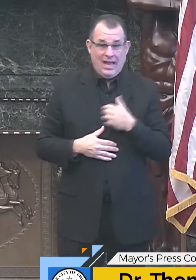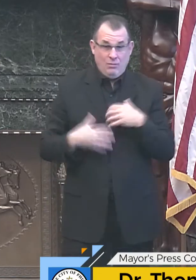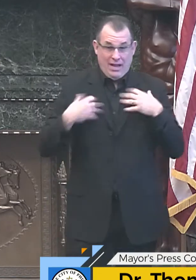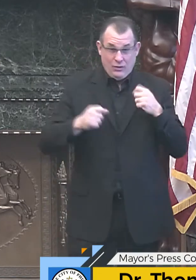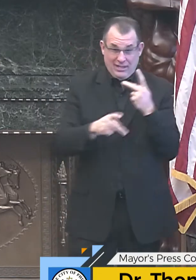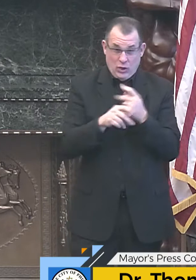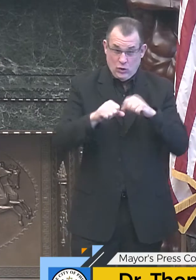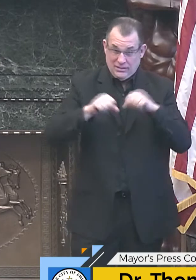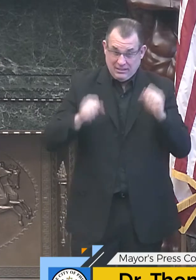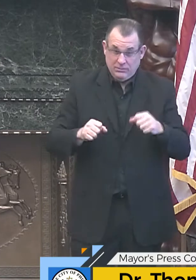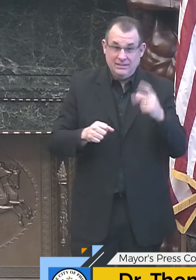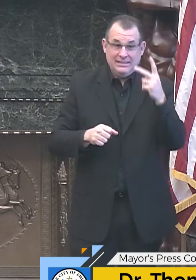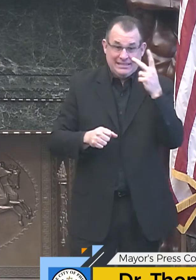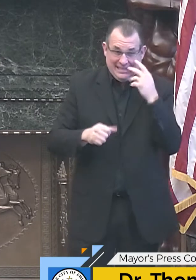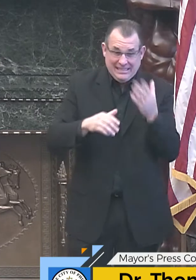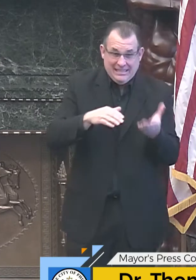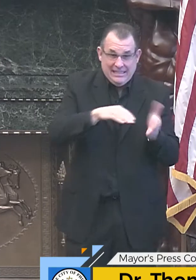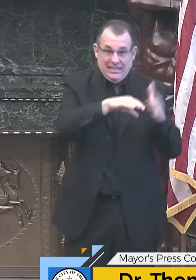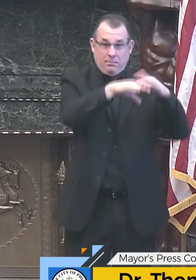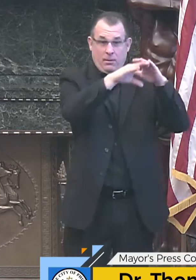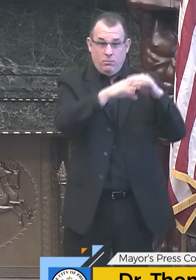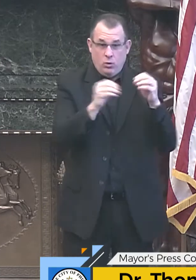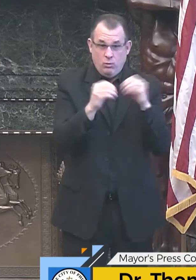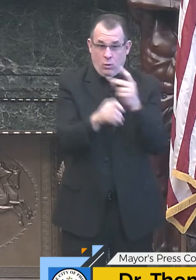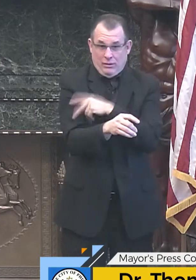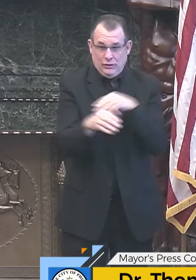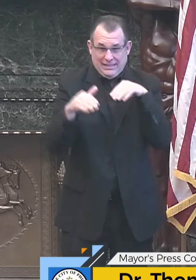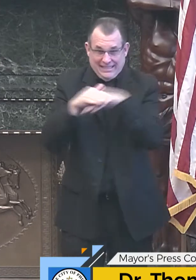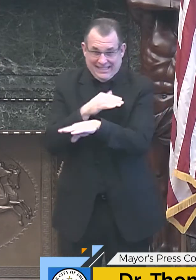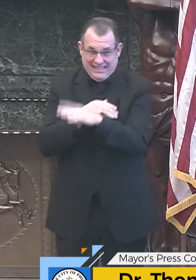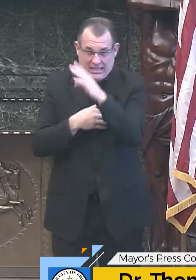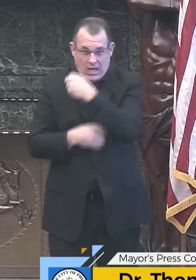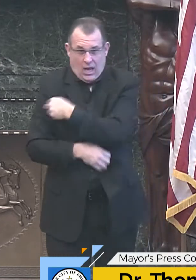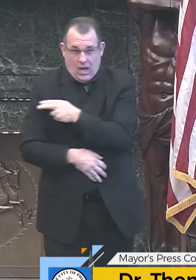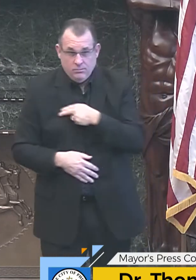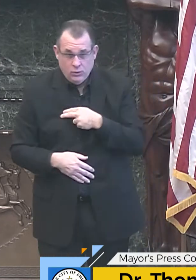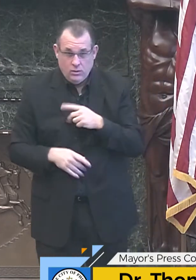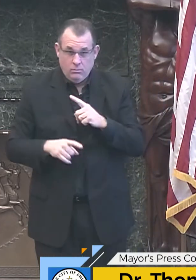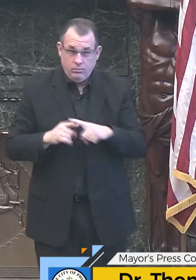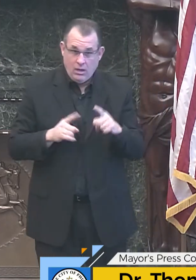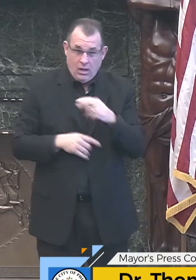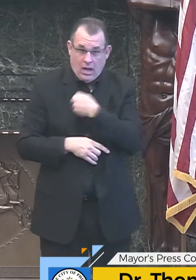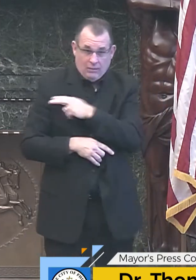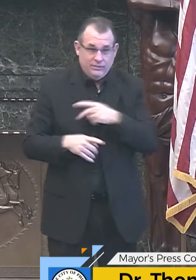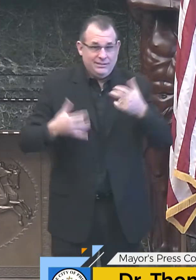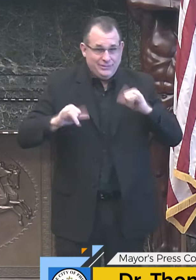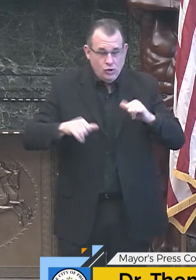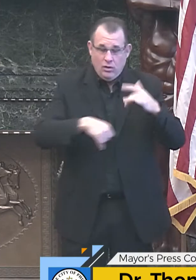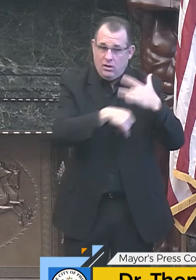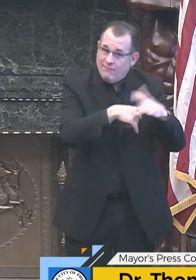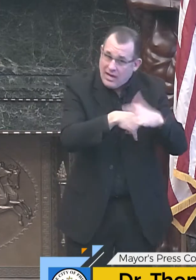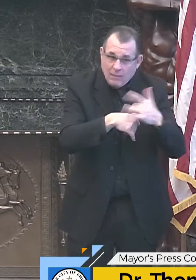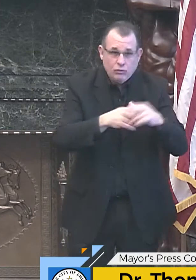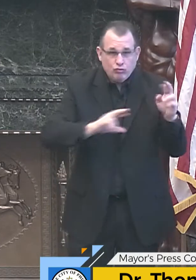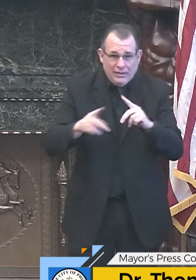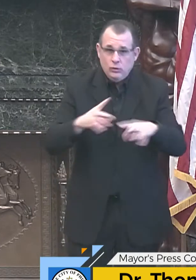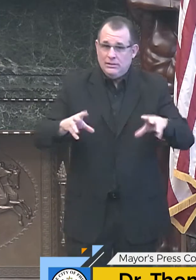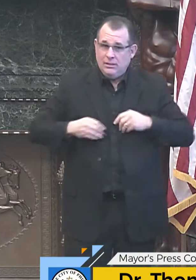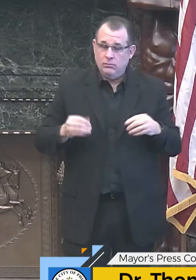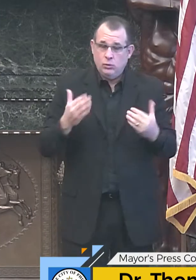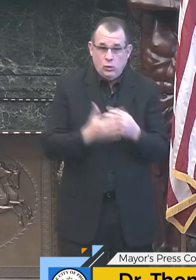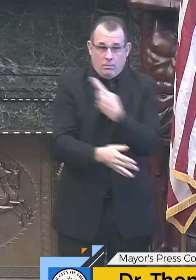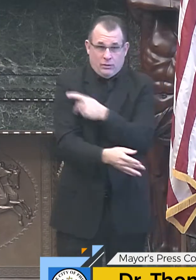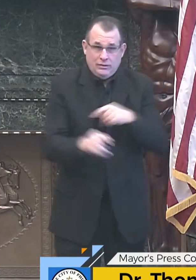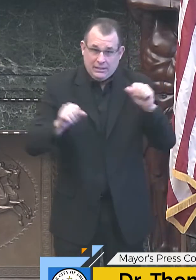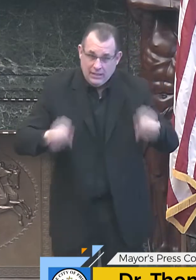is seeing that with more patients being admitted to the hospitals, but they are still widely available and prepared to deal with additional patients. And we have